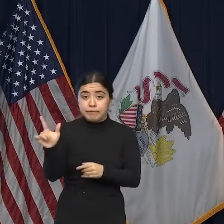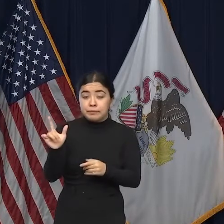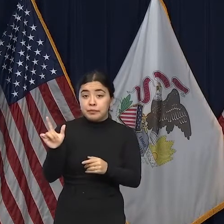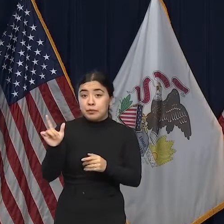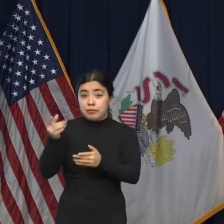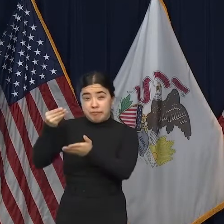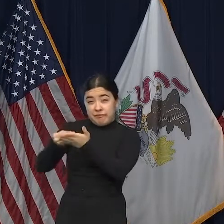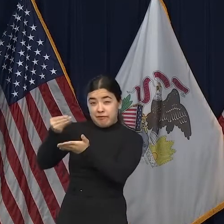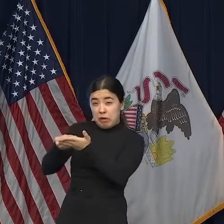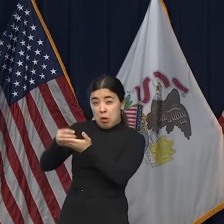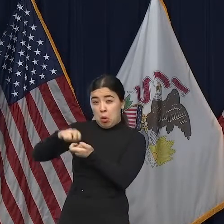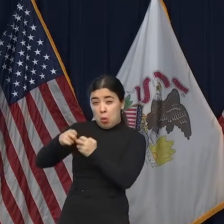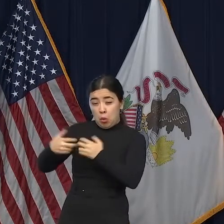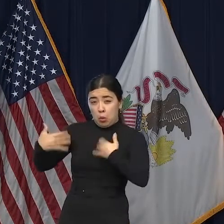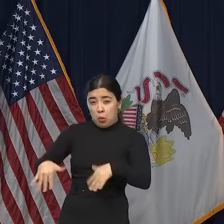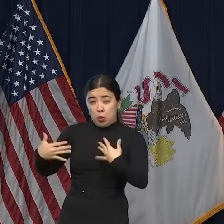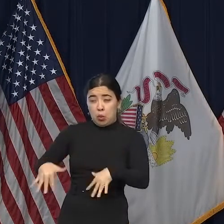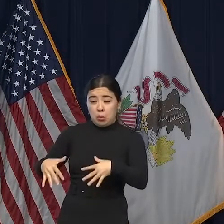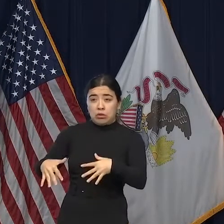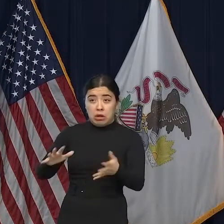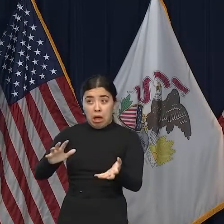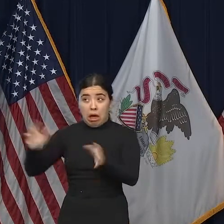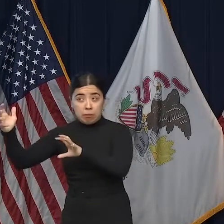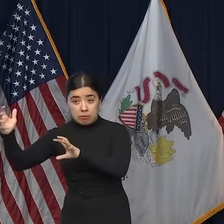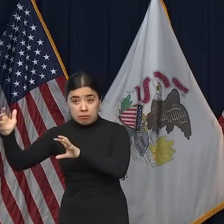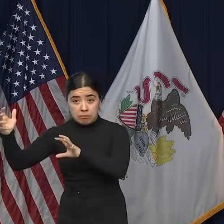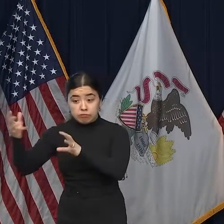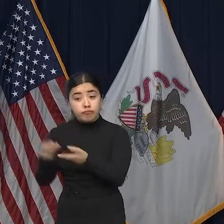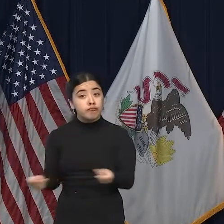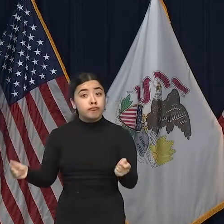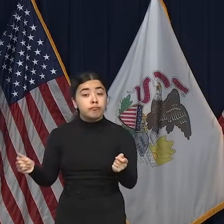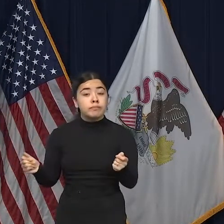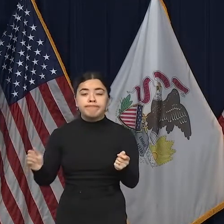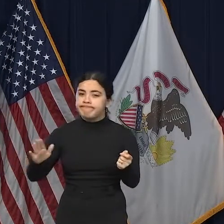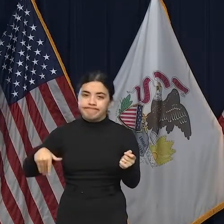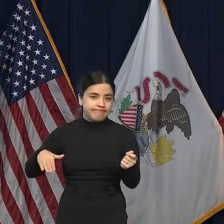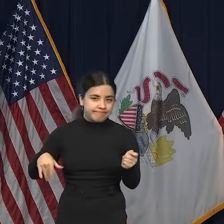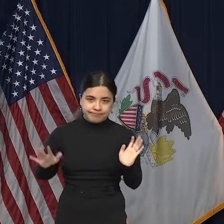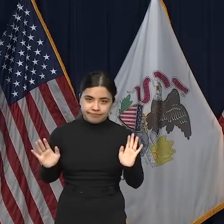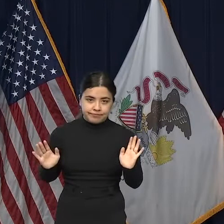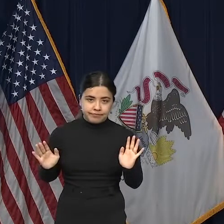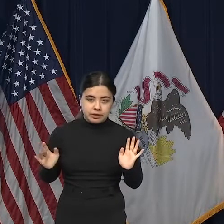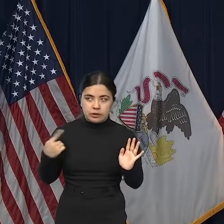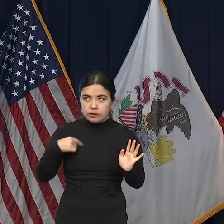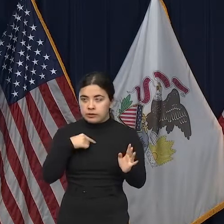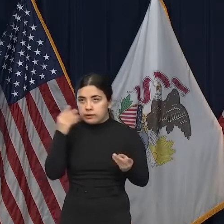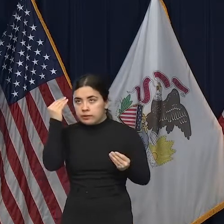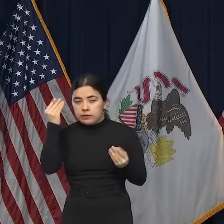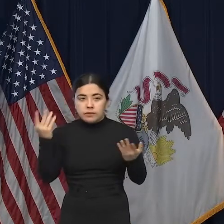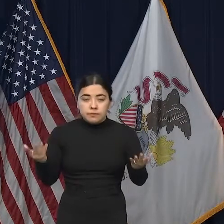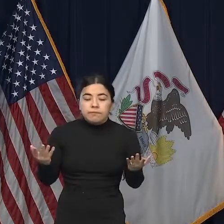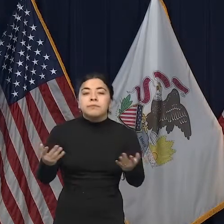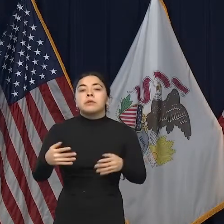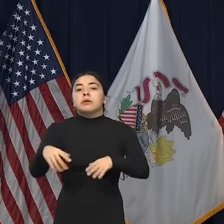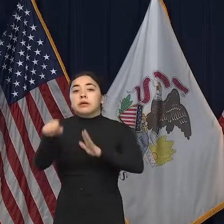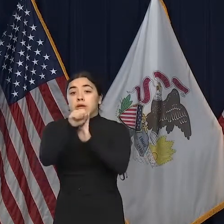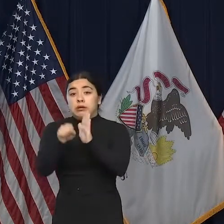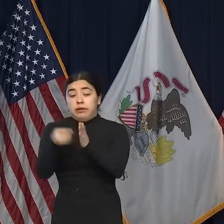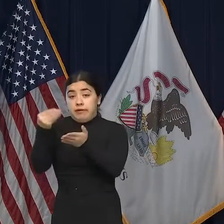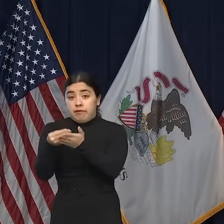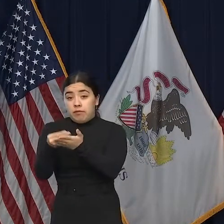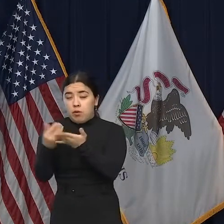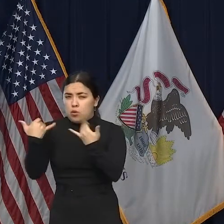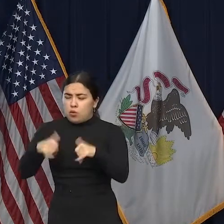gone away. We now sit at a crossroads. Our state finances still require